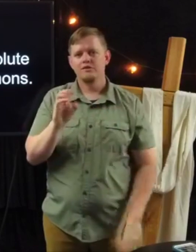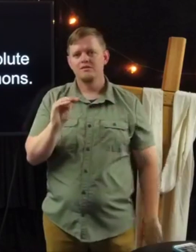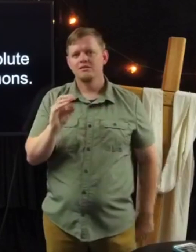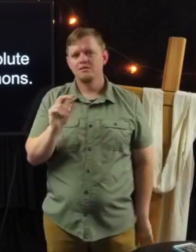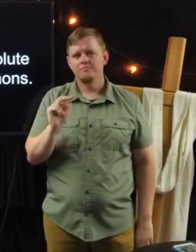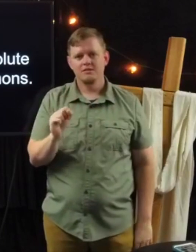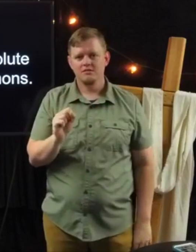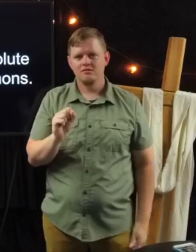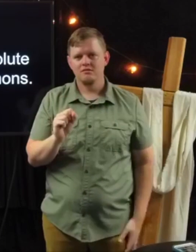the demons.